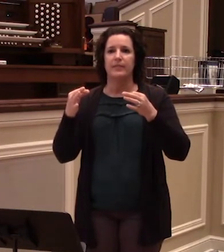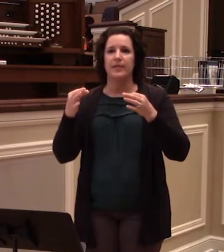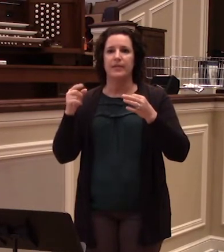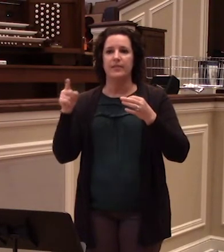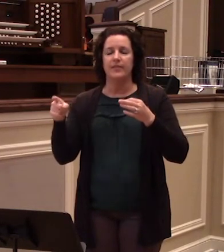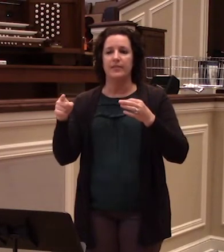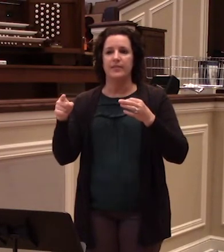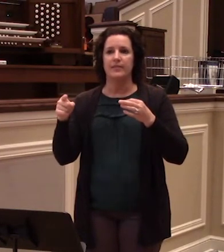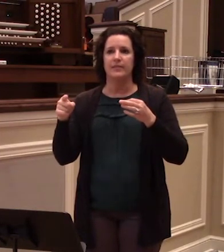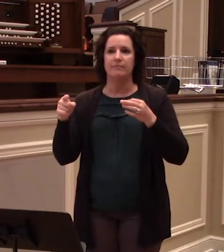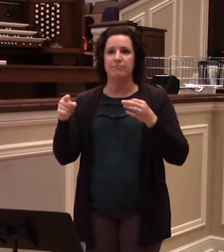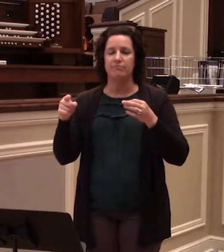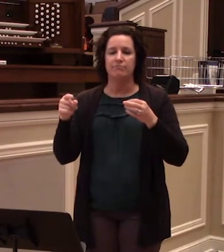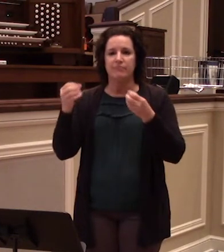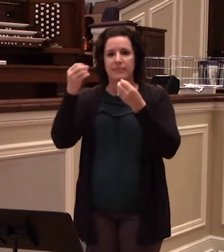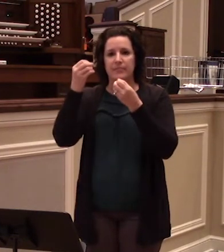go.